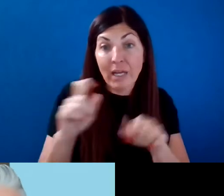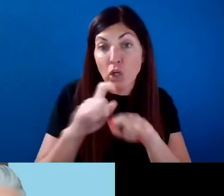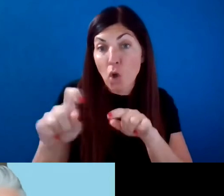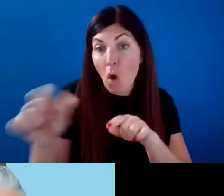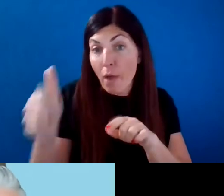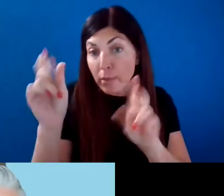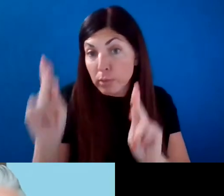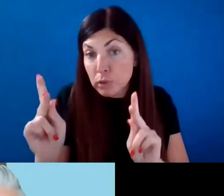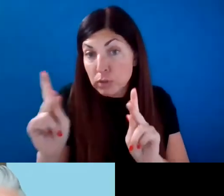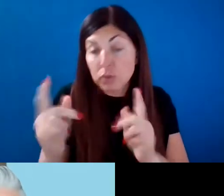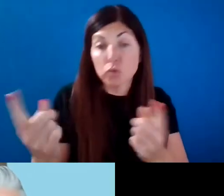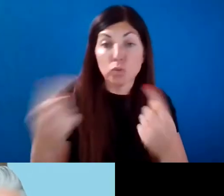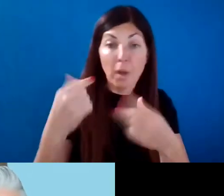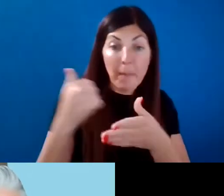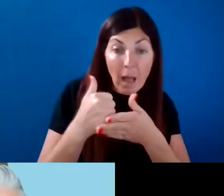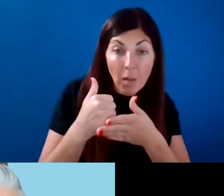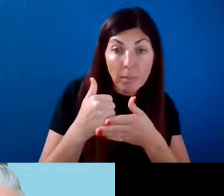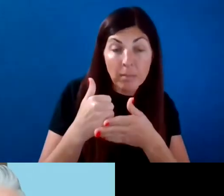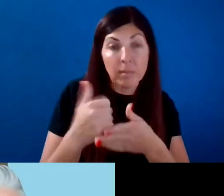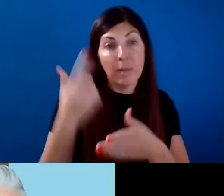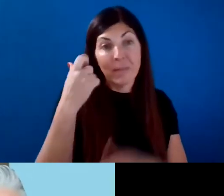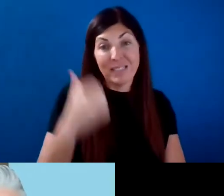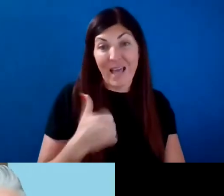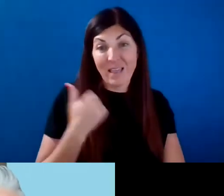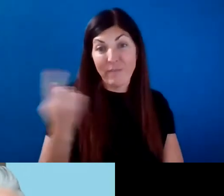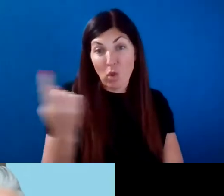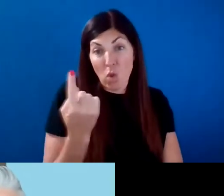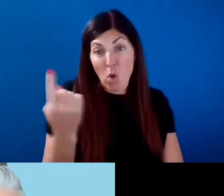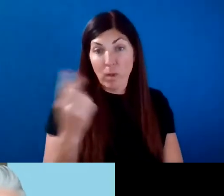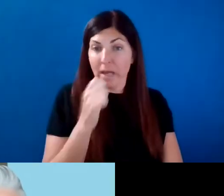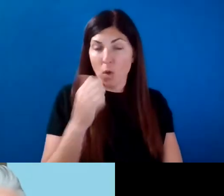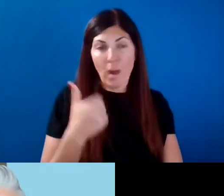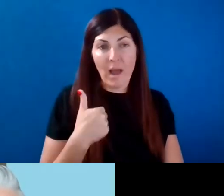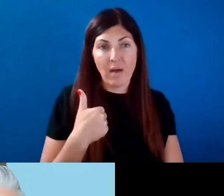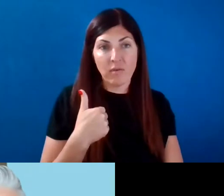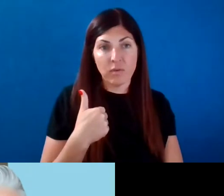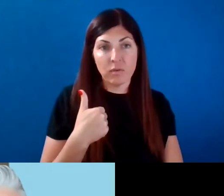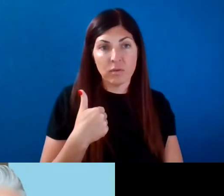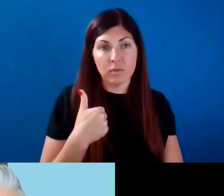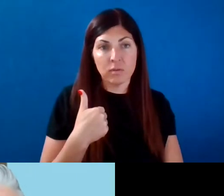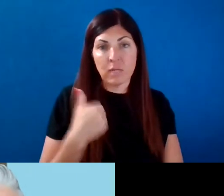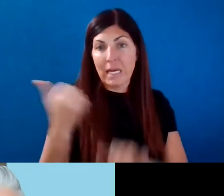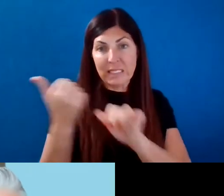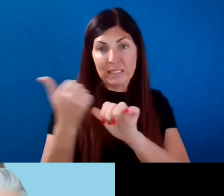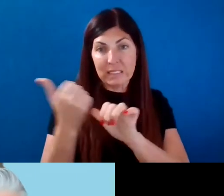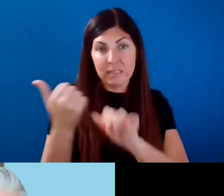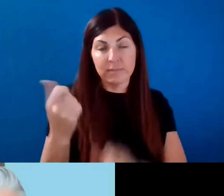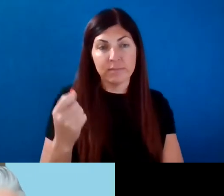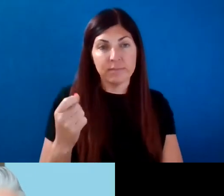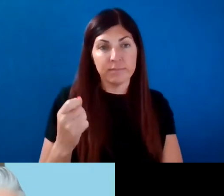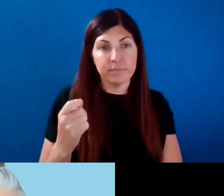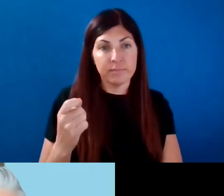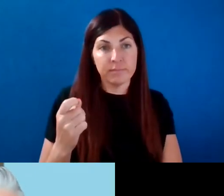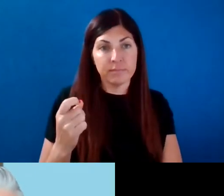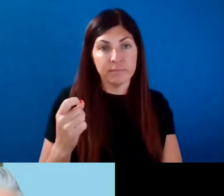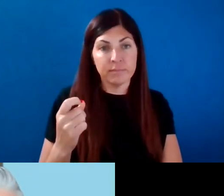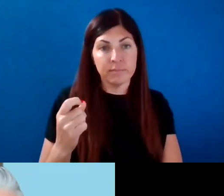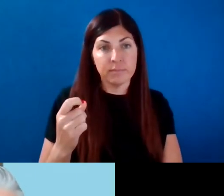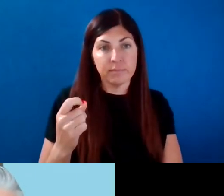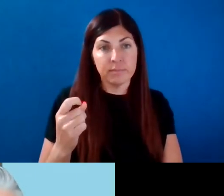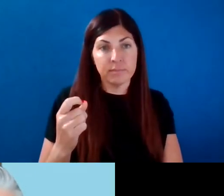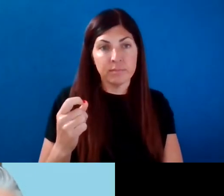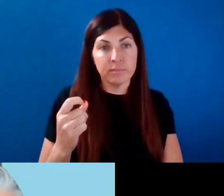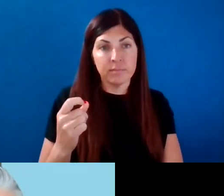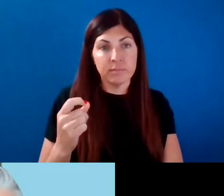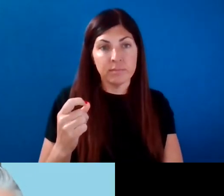to come help me, because I live alone and don't have any sort of assistance. It really